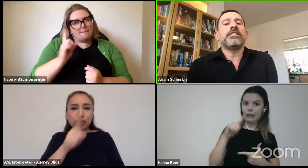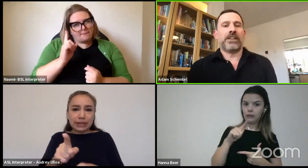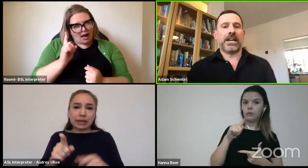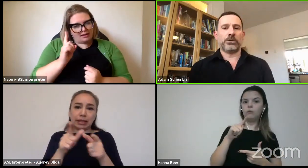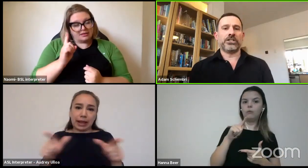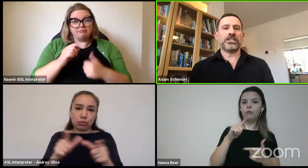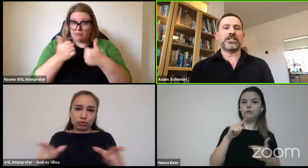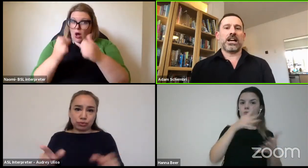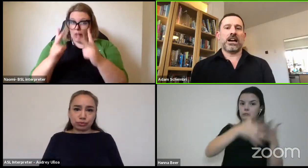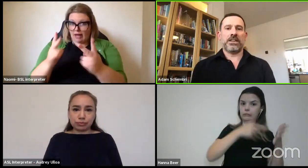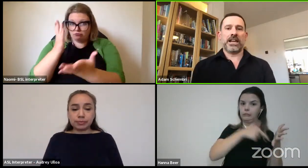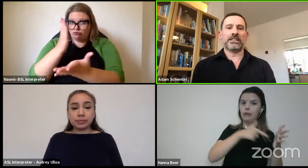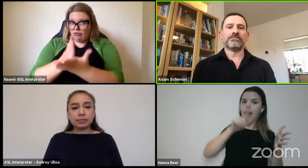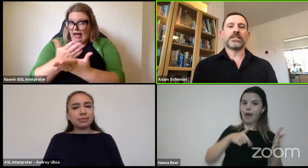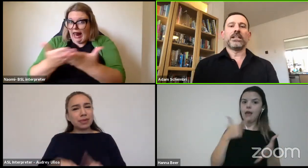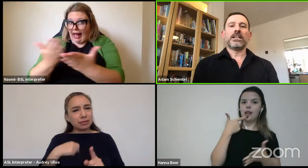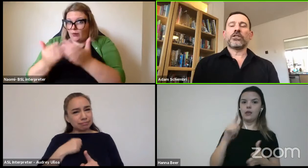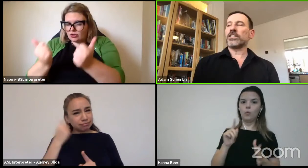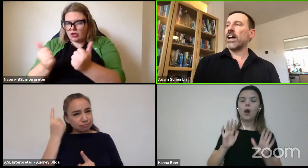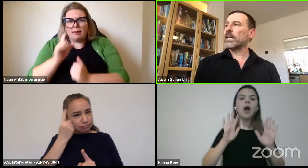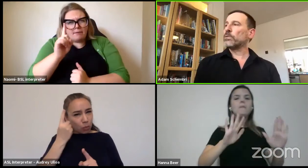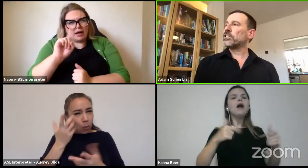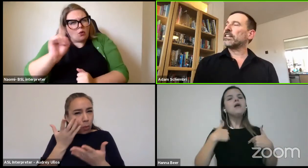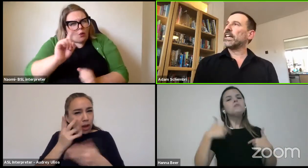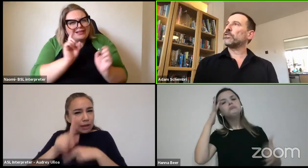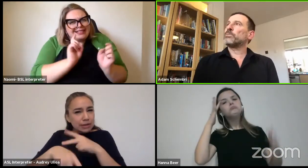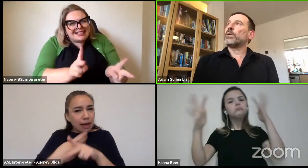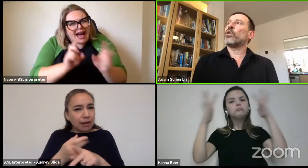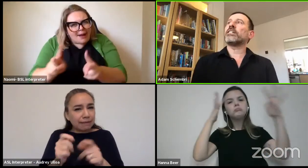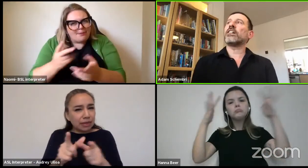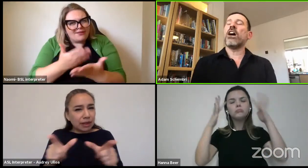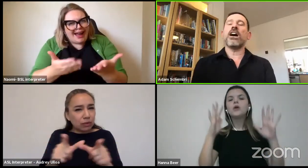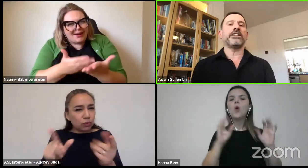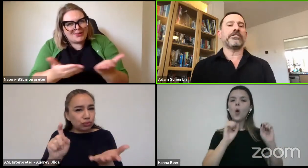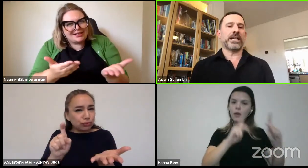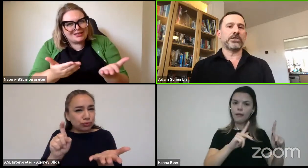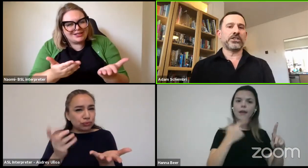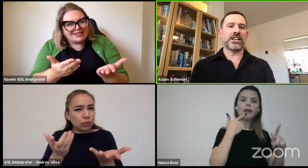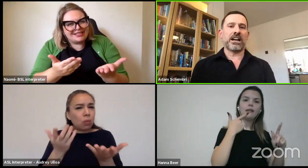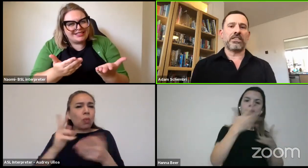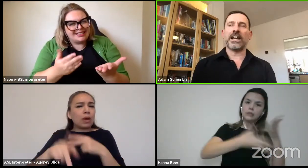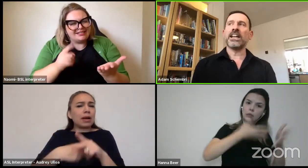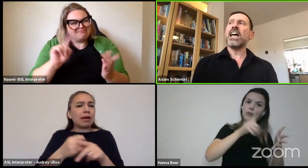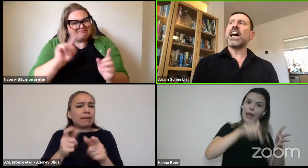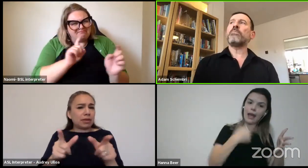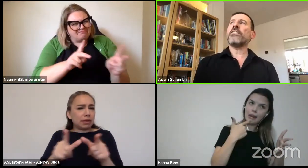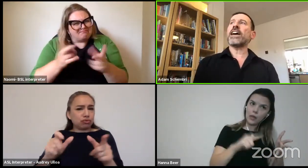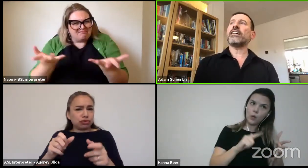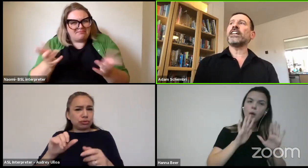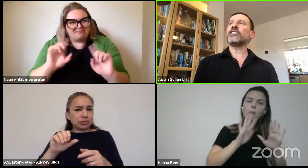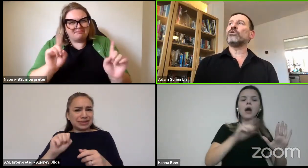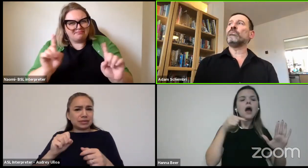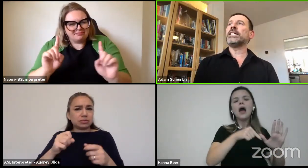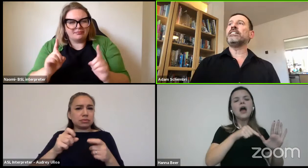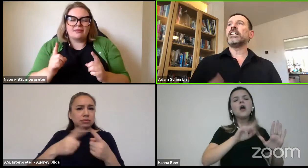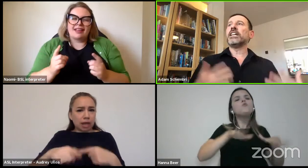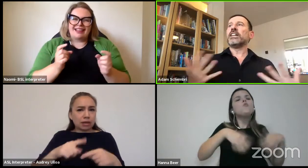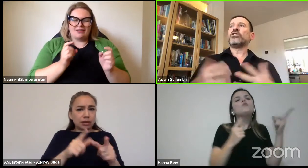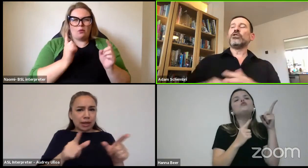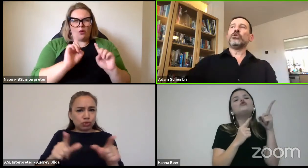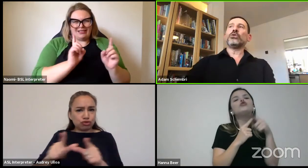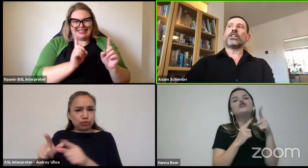kind of languages are they? So sign languages are languages, but what kind of languages are they? And by that, I don't